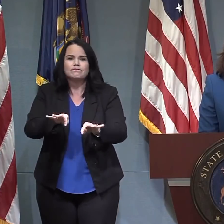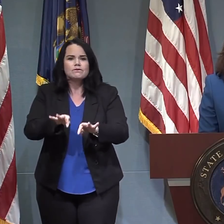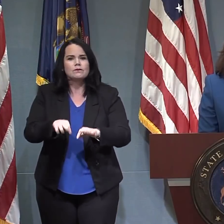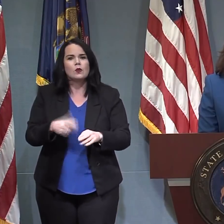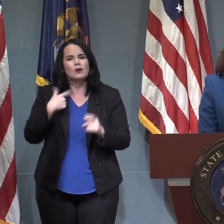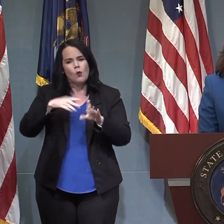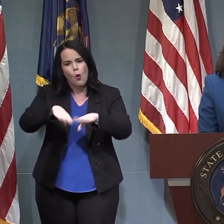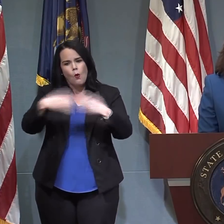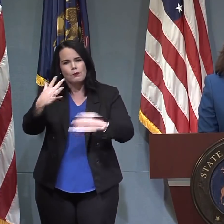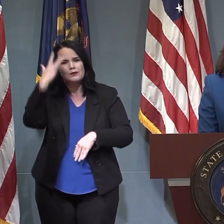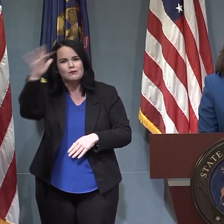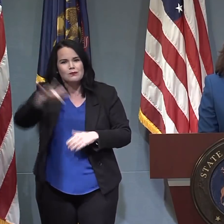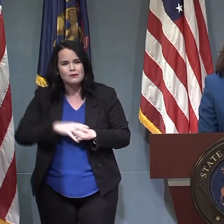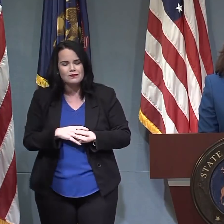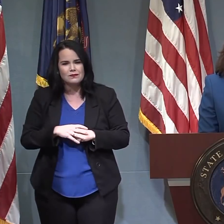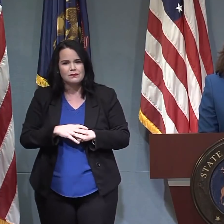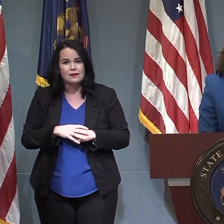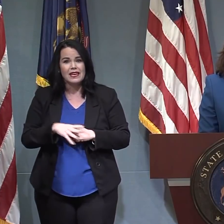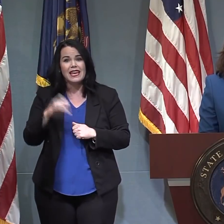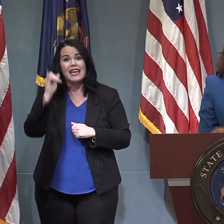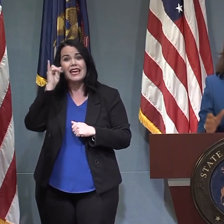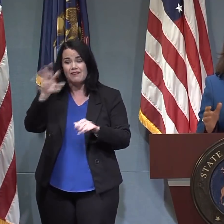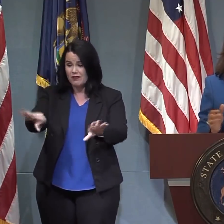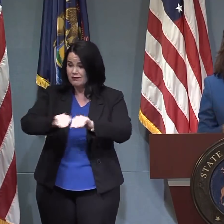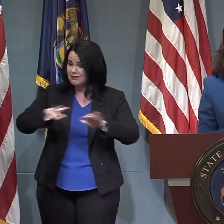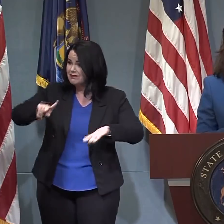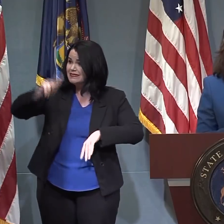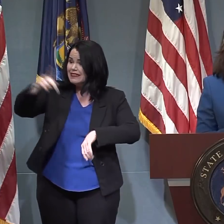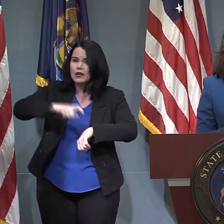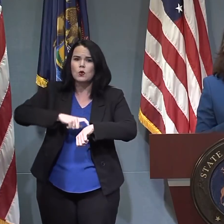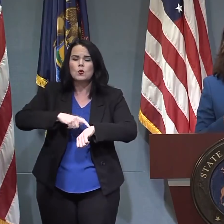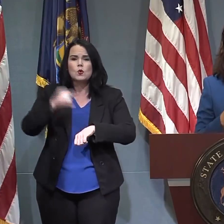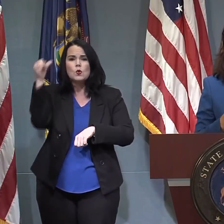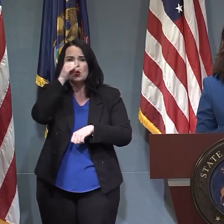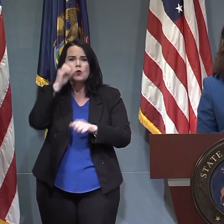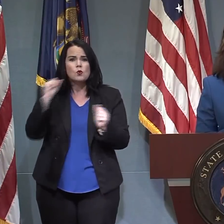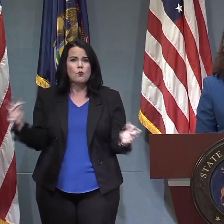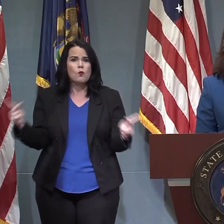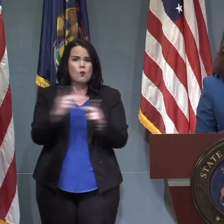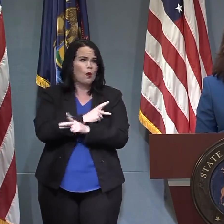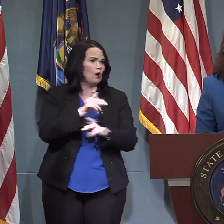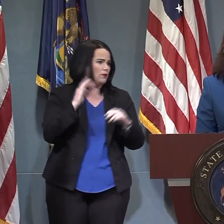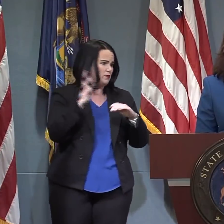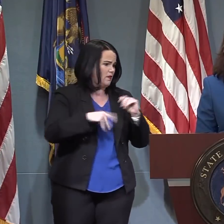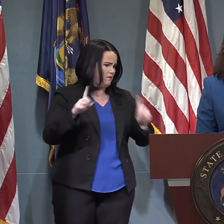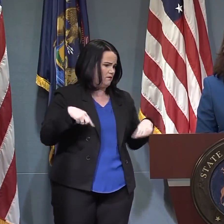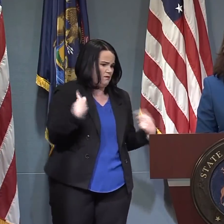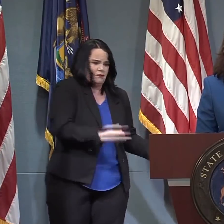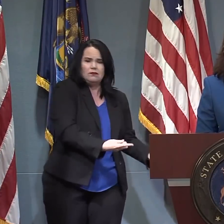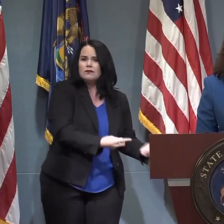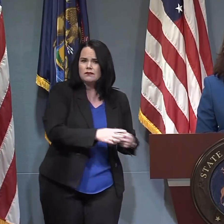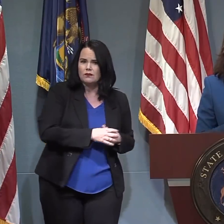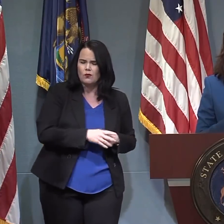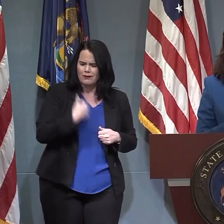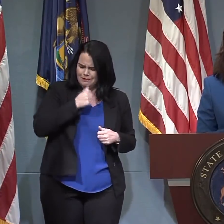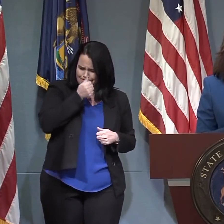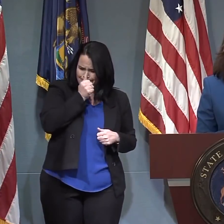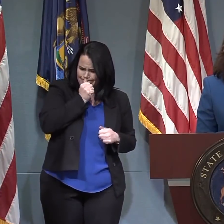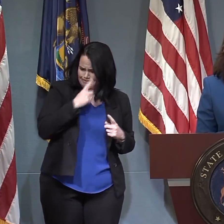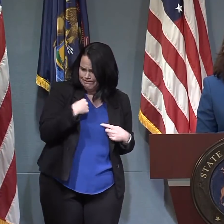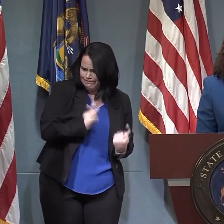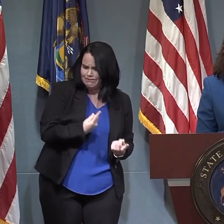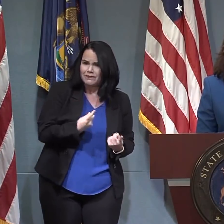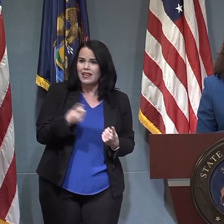The devastation from a second wave could dwarf the hardship that we've already encountered. We've made